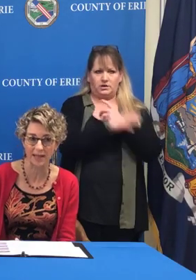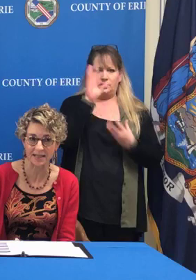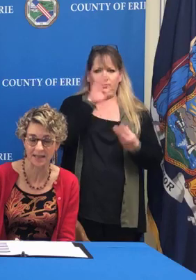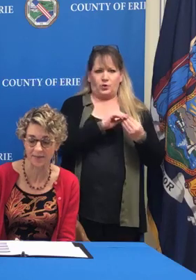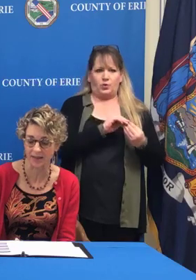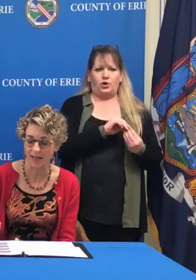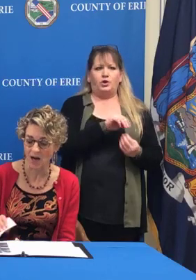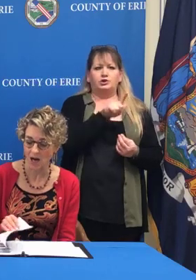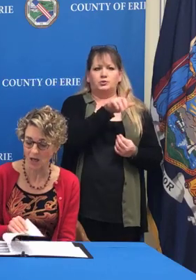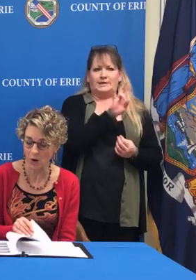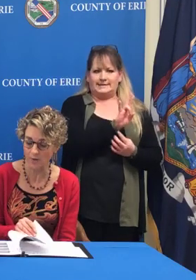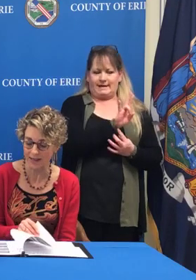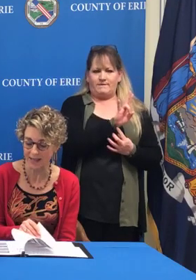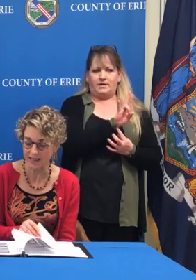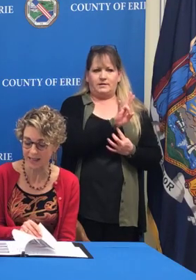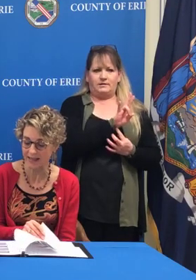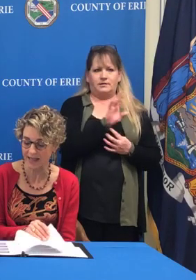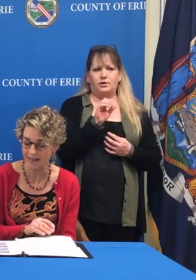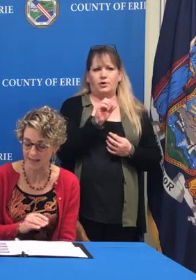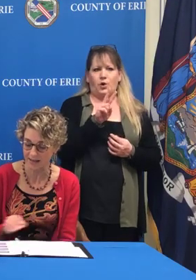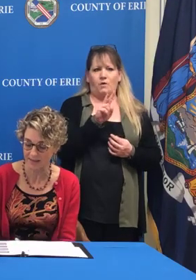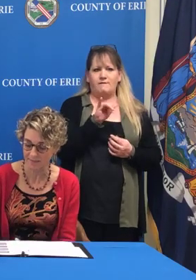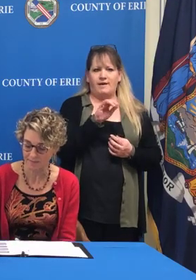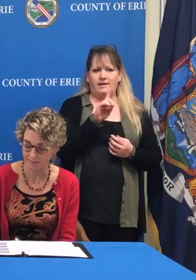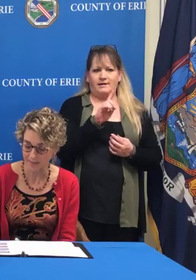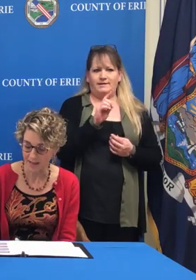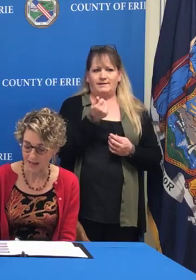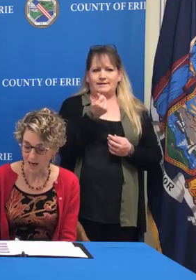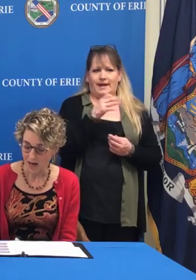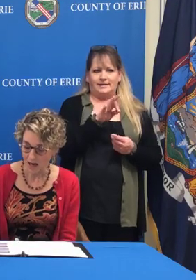of 27 COVID-19 cases.